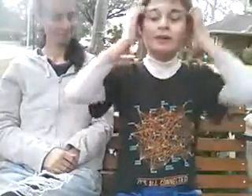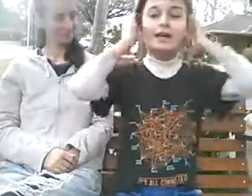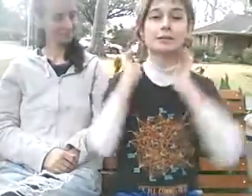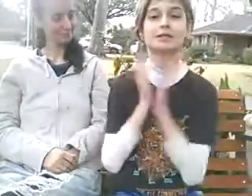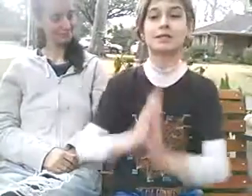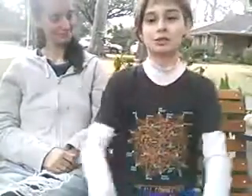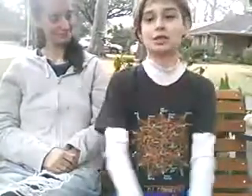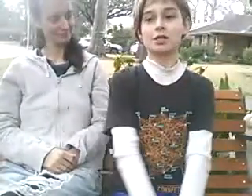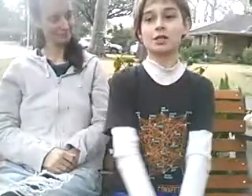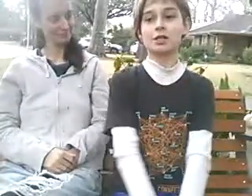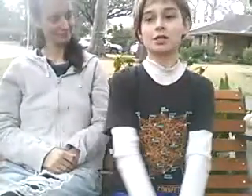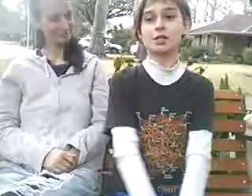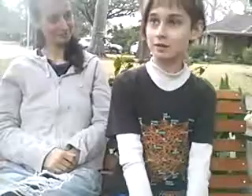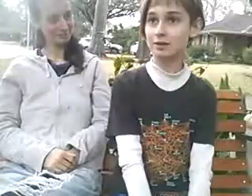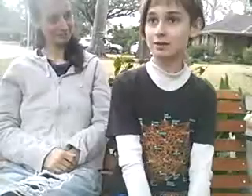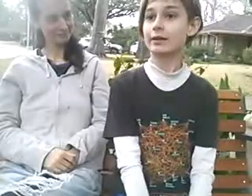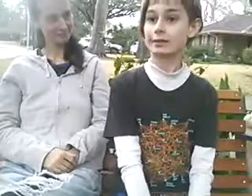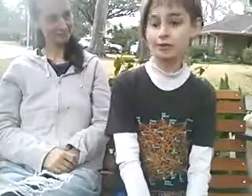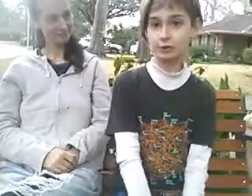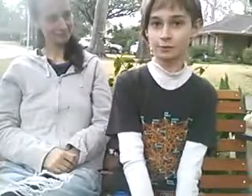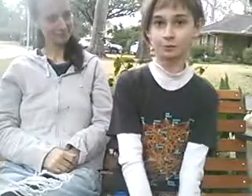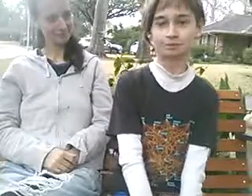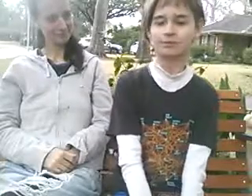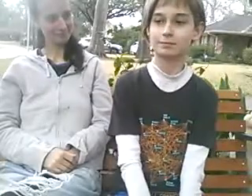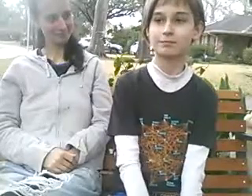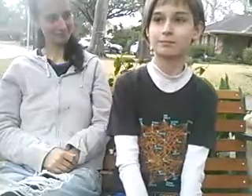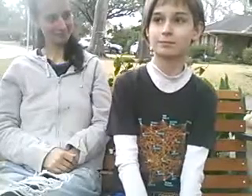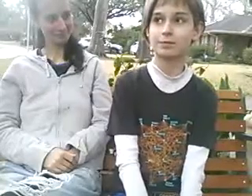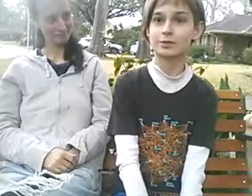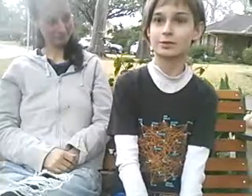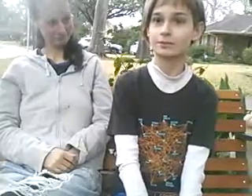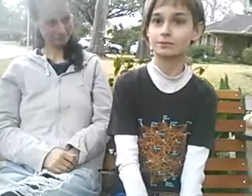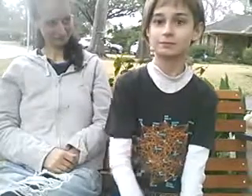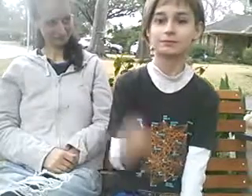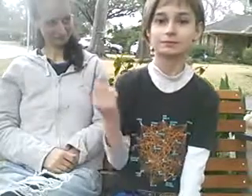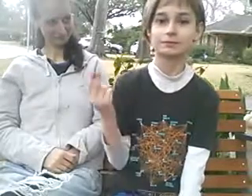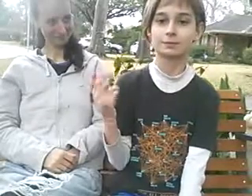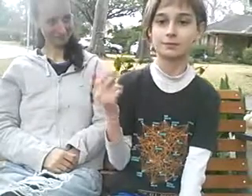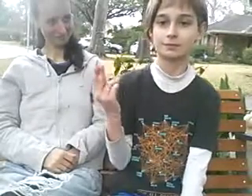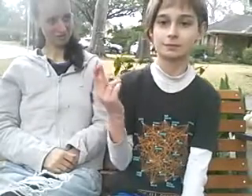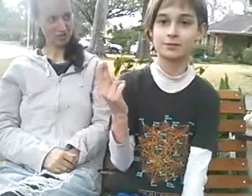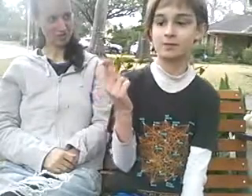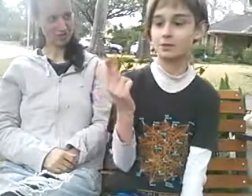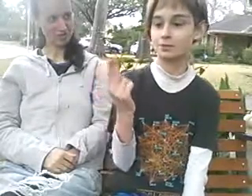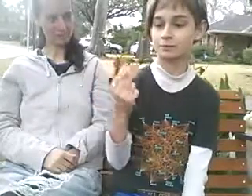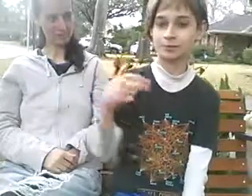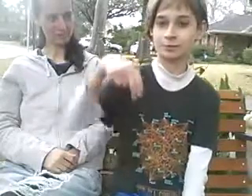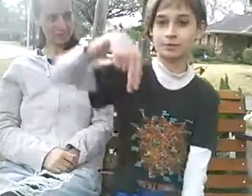A, B, C, D, F, G, H, I, J, K, L, M, N, O, P, Q. It's Q. It's G Q. upside No. down.